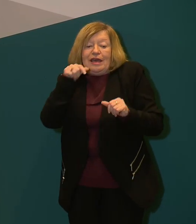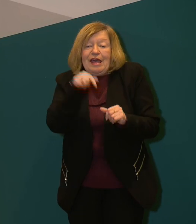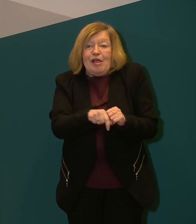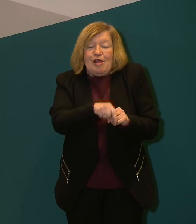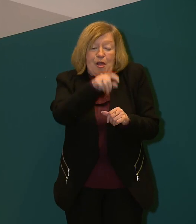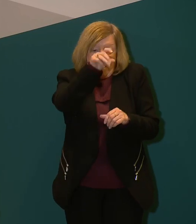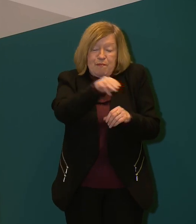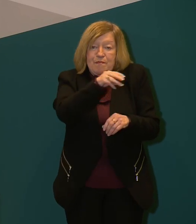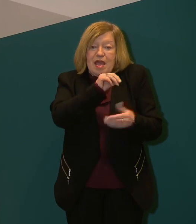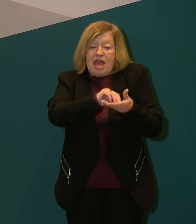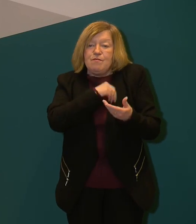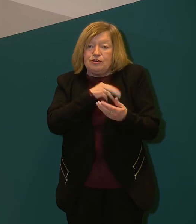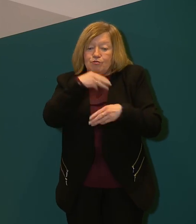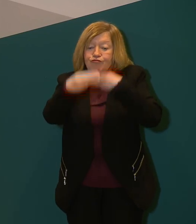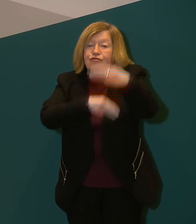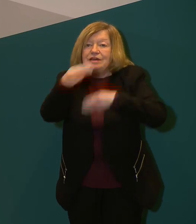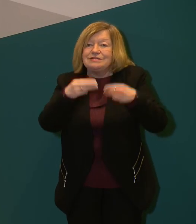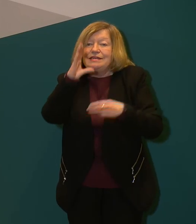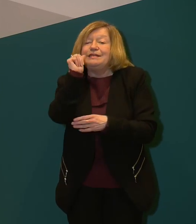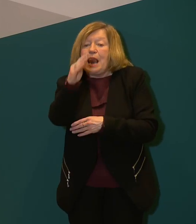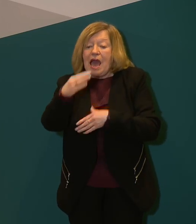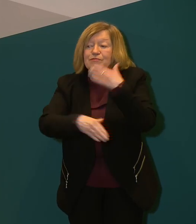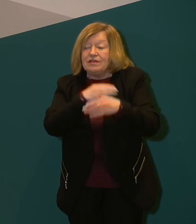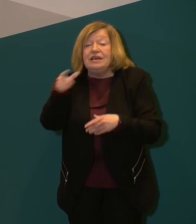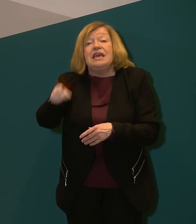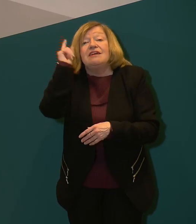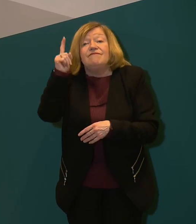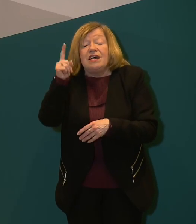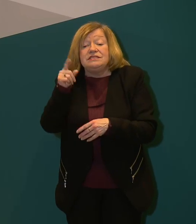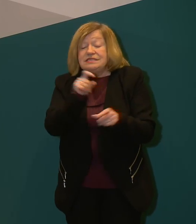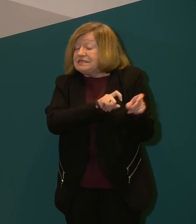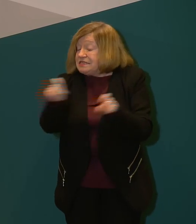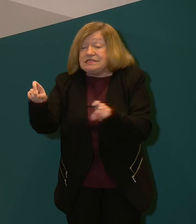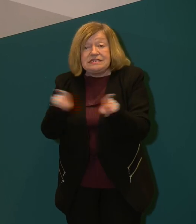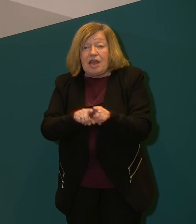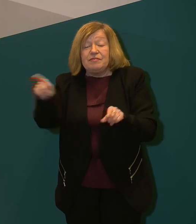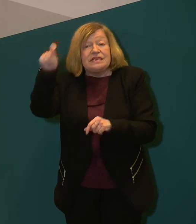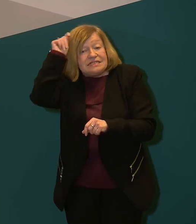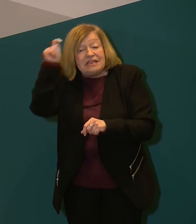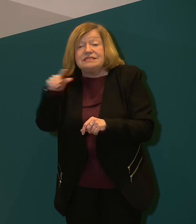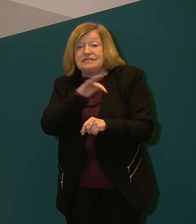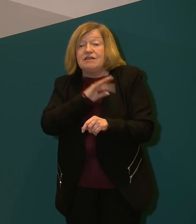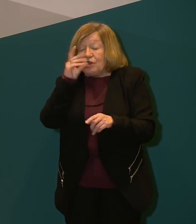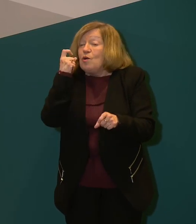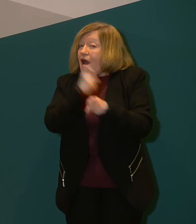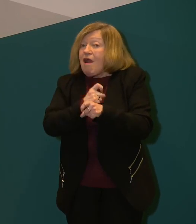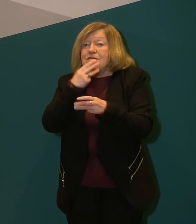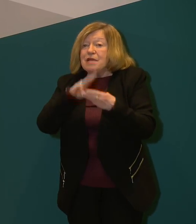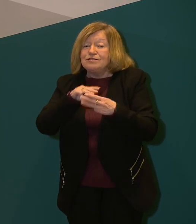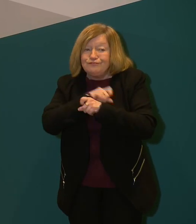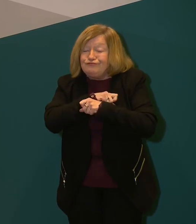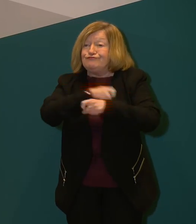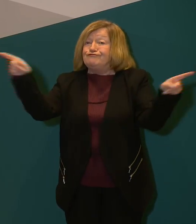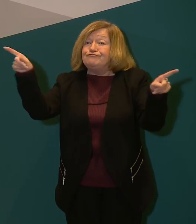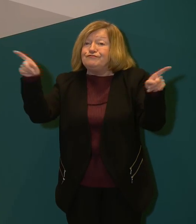the labs to process those samples and produce the test. The advice remains the same. The test itself, I know it's a hard message for people to get